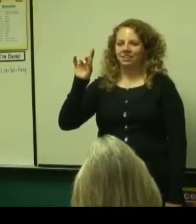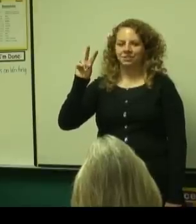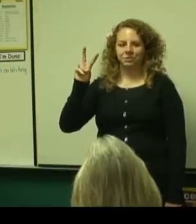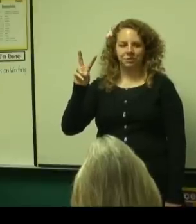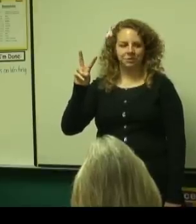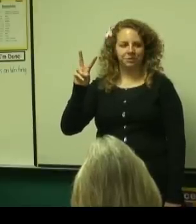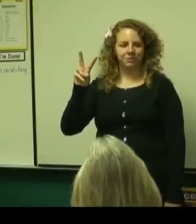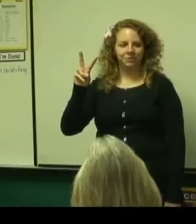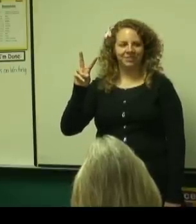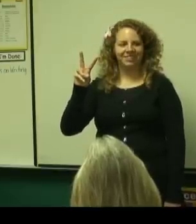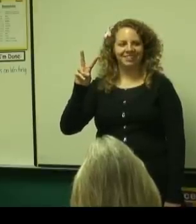82,